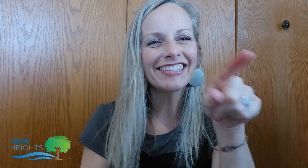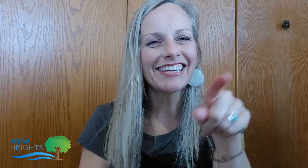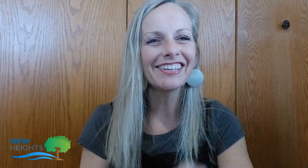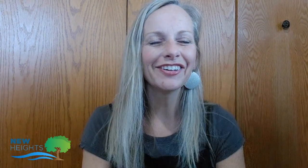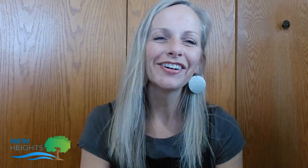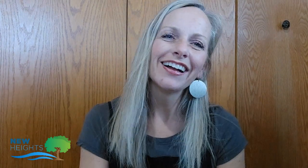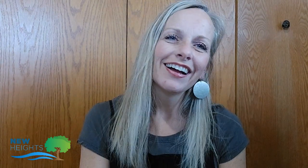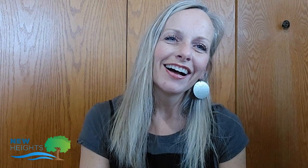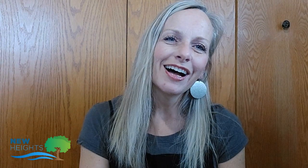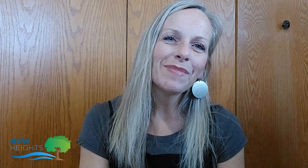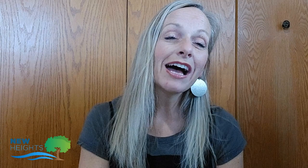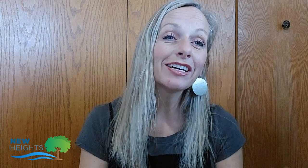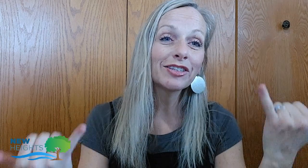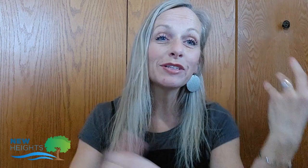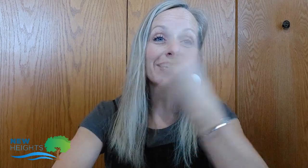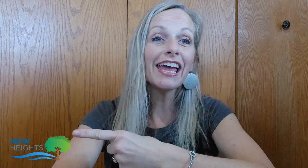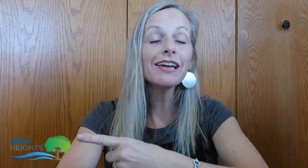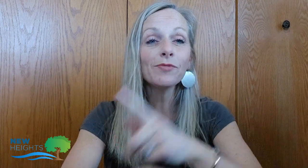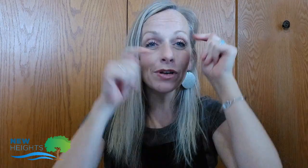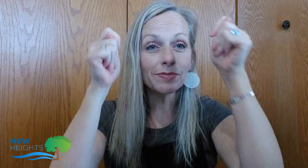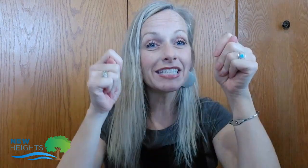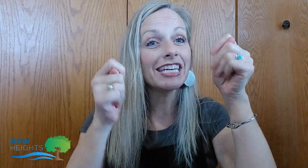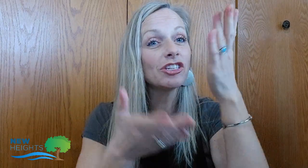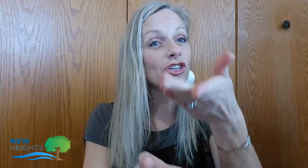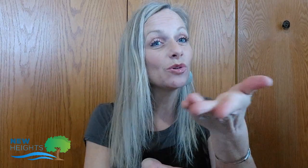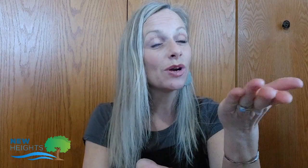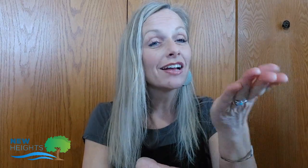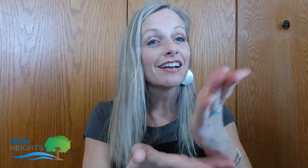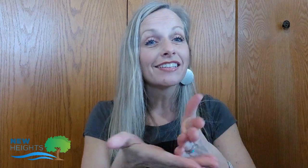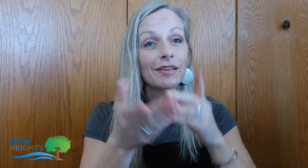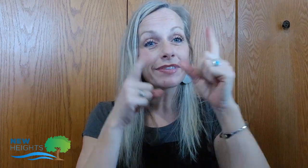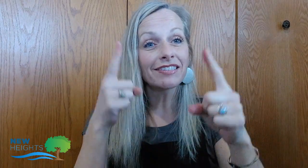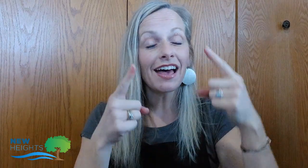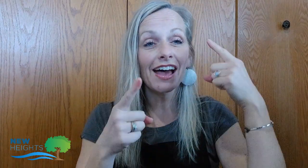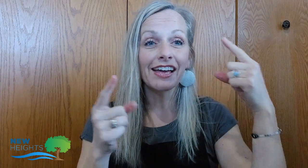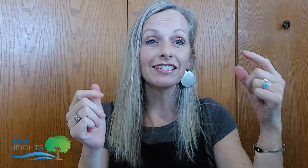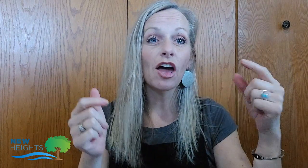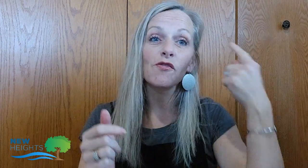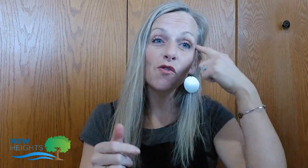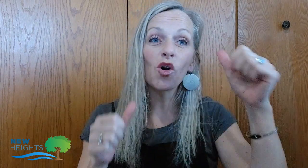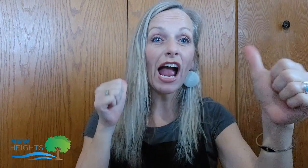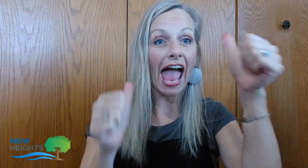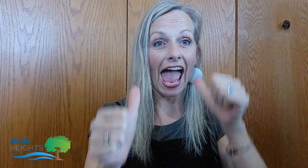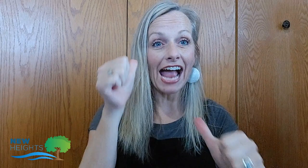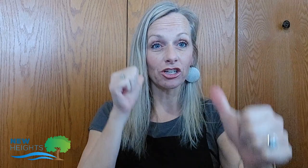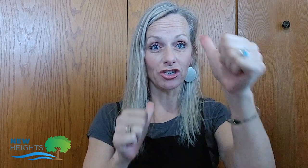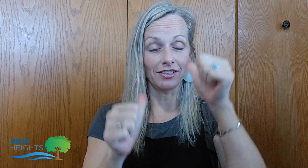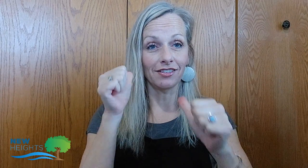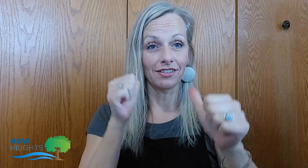to see you. Um, so today I'm going to be teaching you some signs for actions.